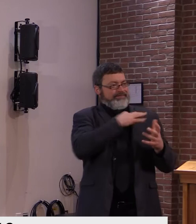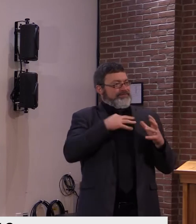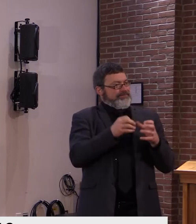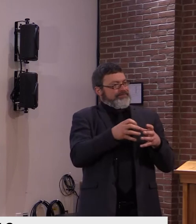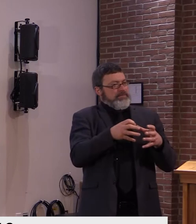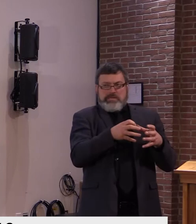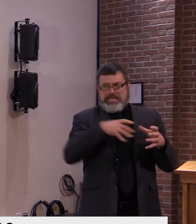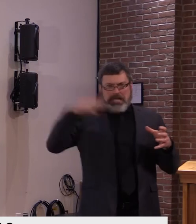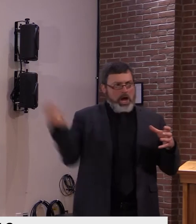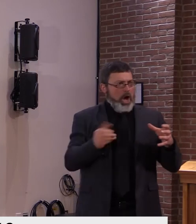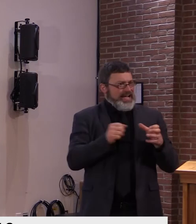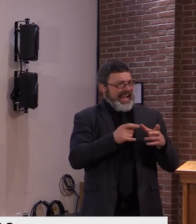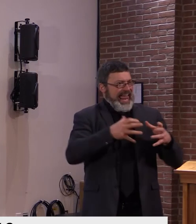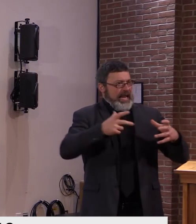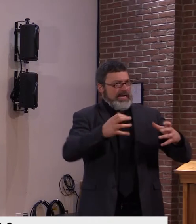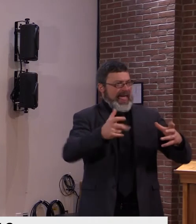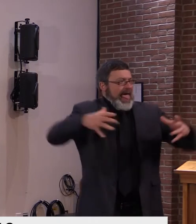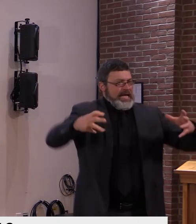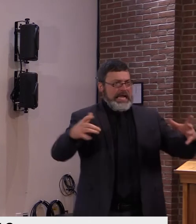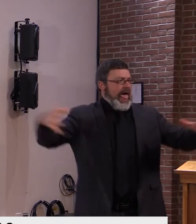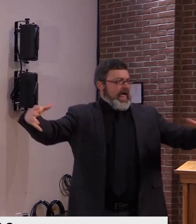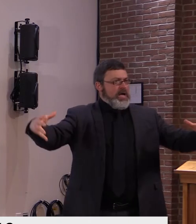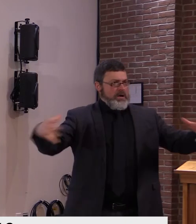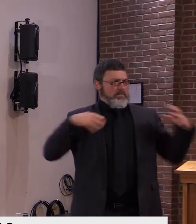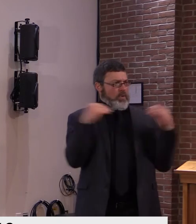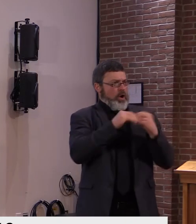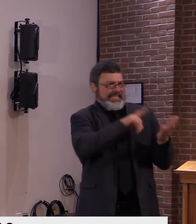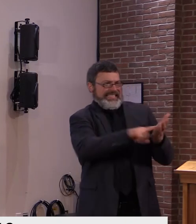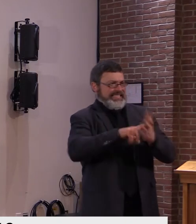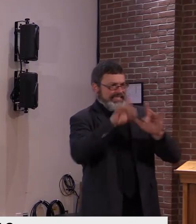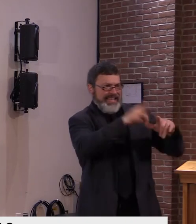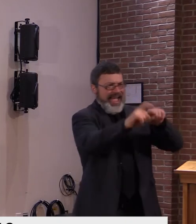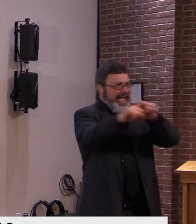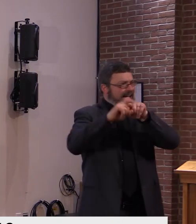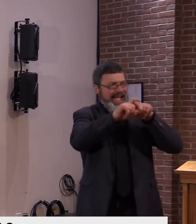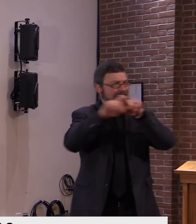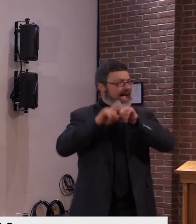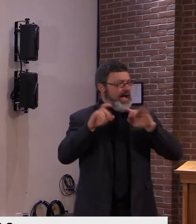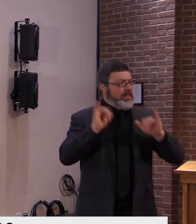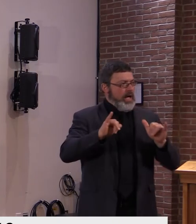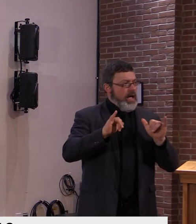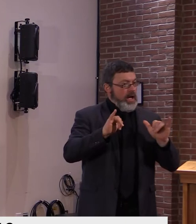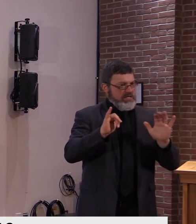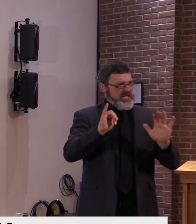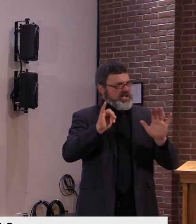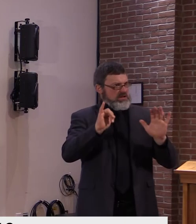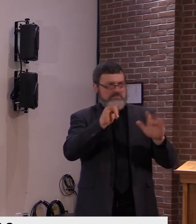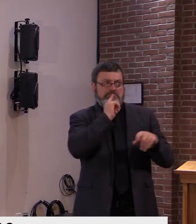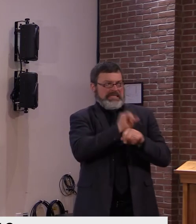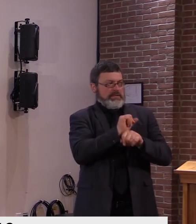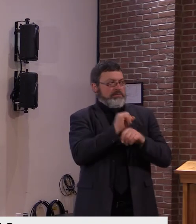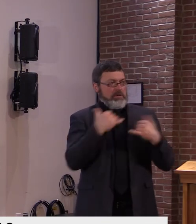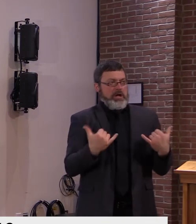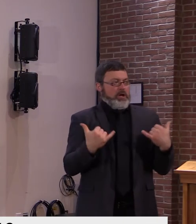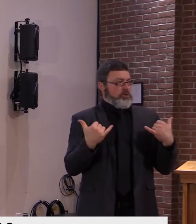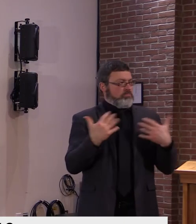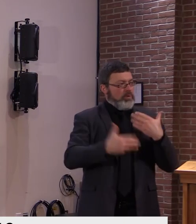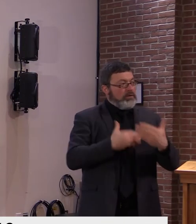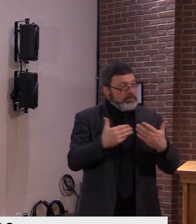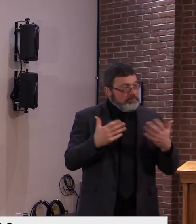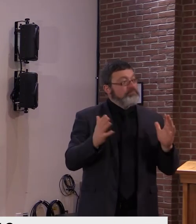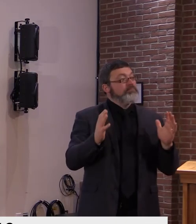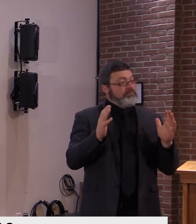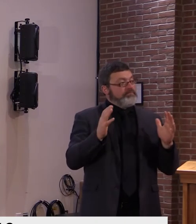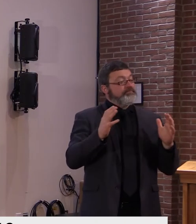prophecy will come real. But I think in terms of other kind of mitigation measures, I think we've taken